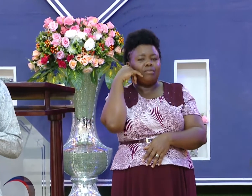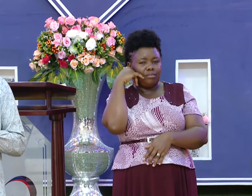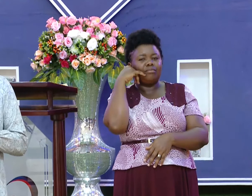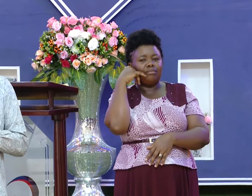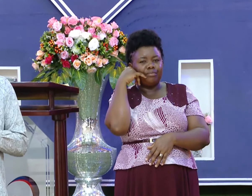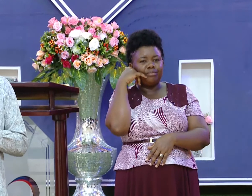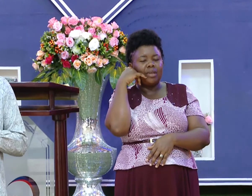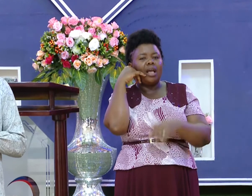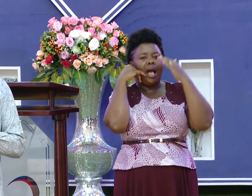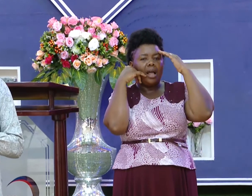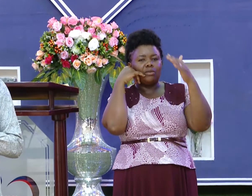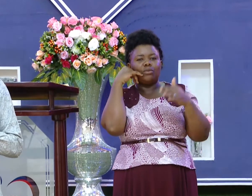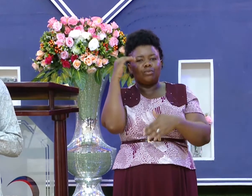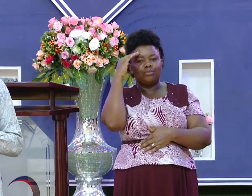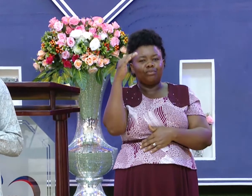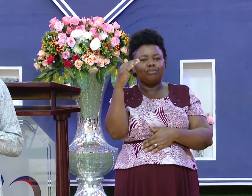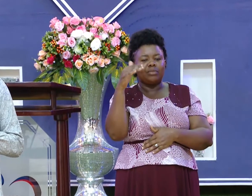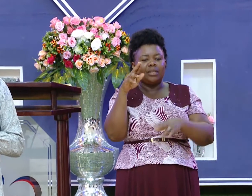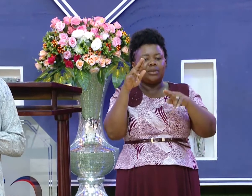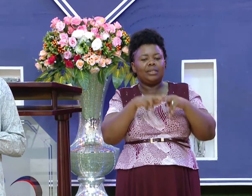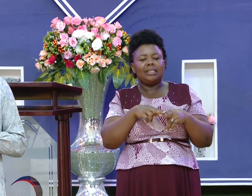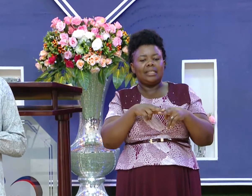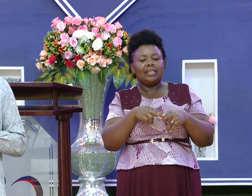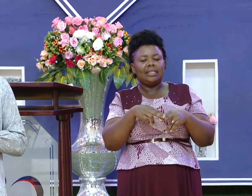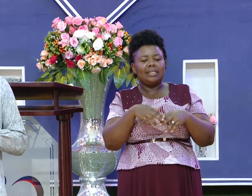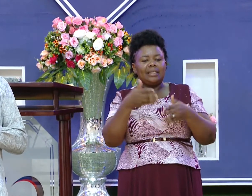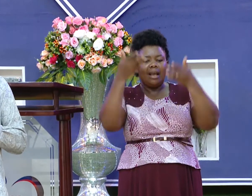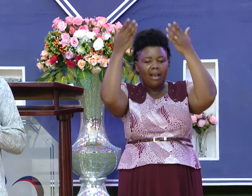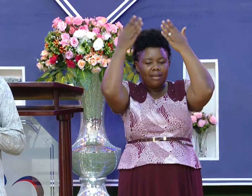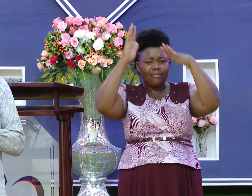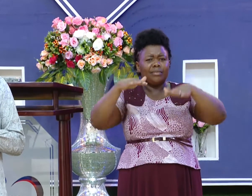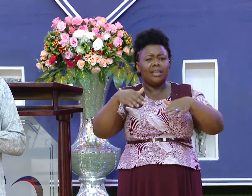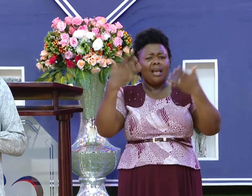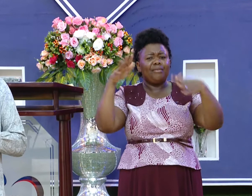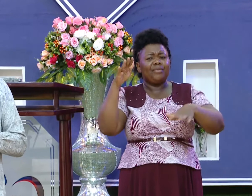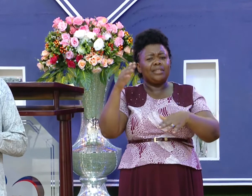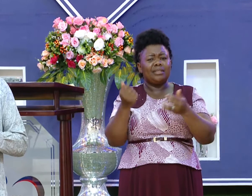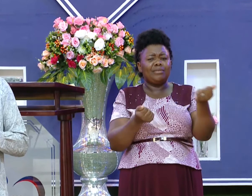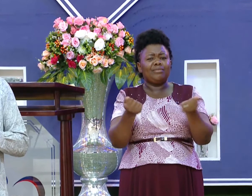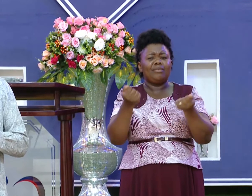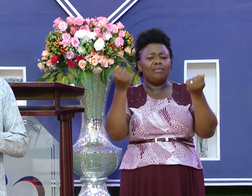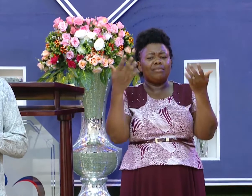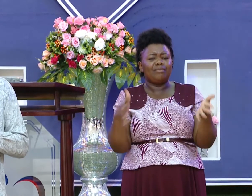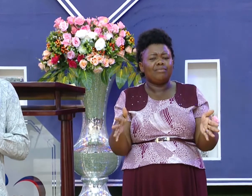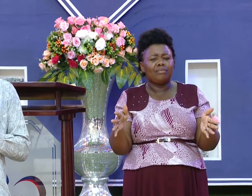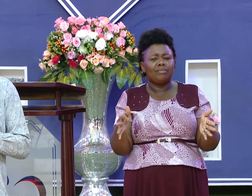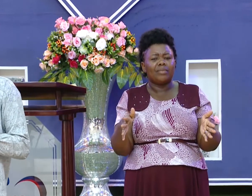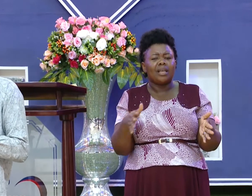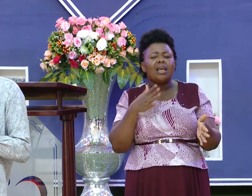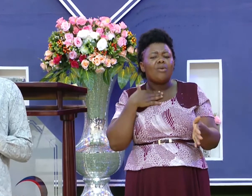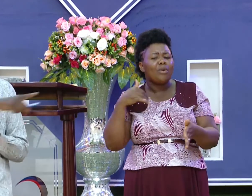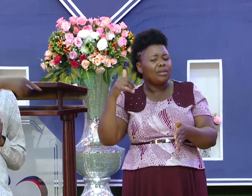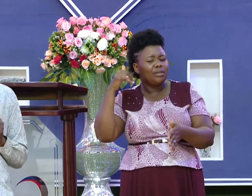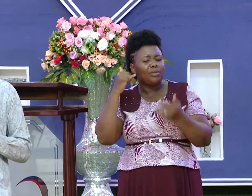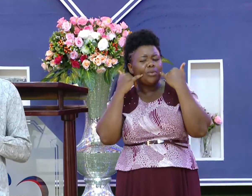They call. Hello. Hello. I took them a taxi. Sitting in taxi. Emotoko jimaze. Are you done with the car? Oyagala okutegeza bali